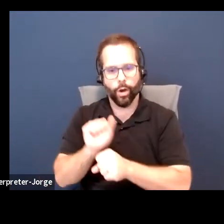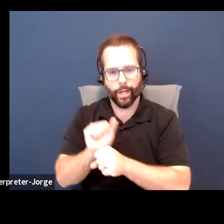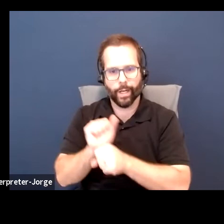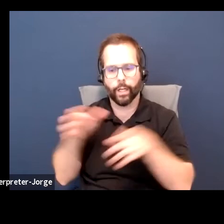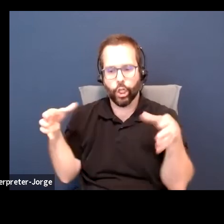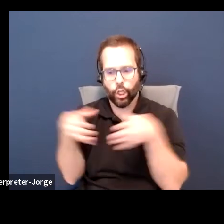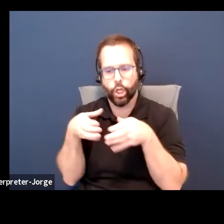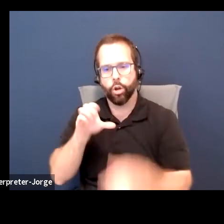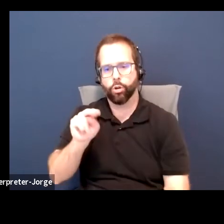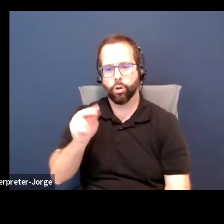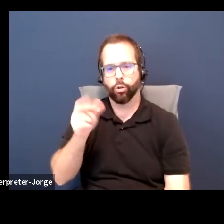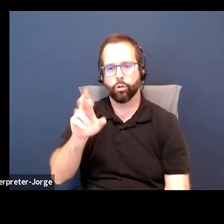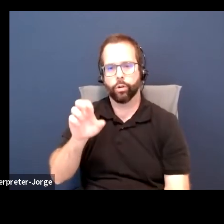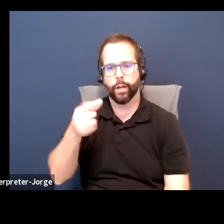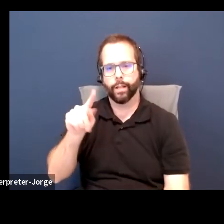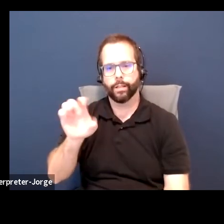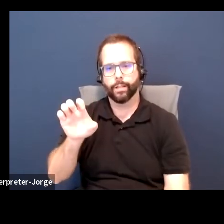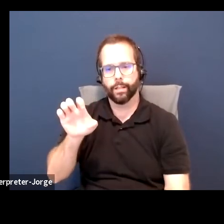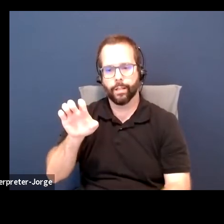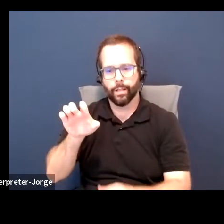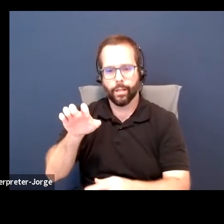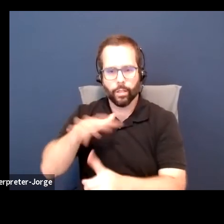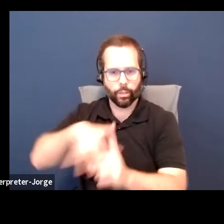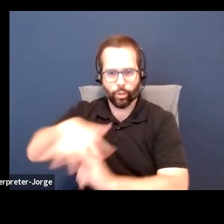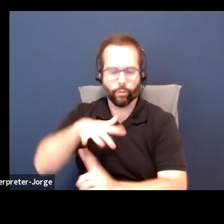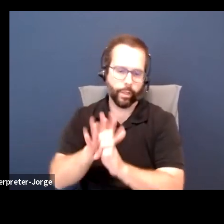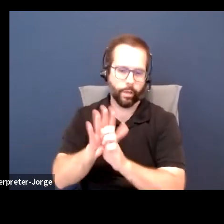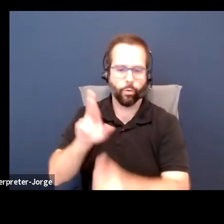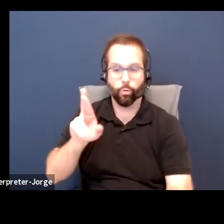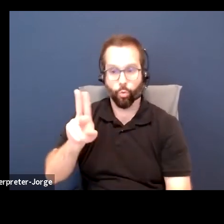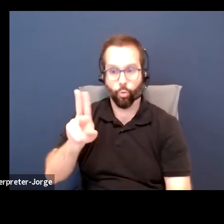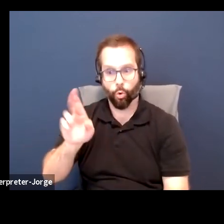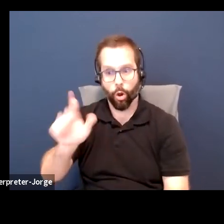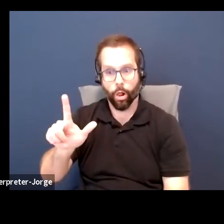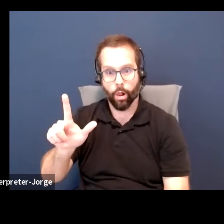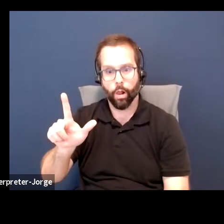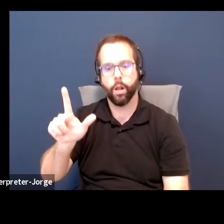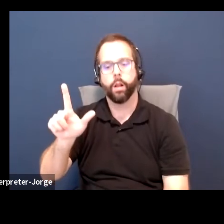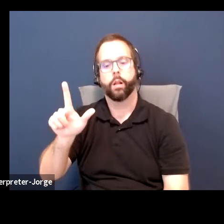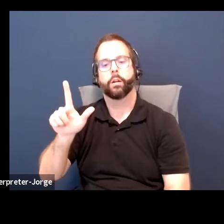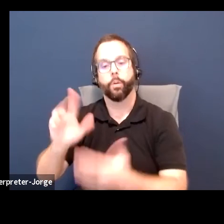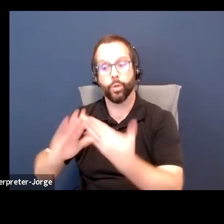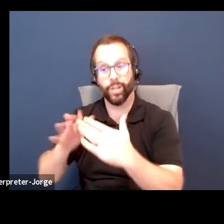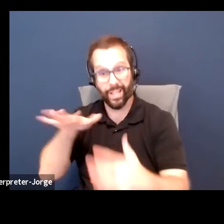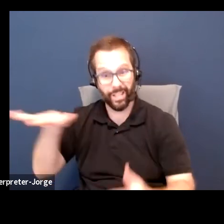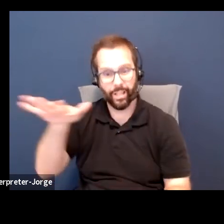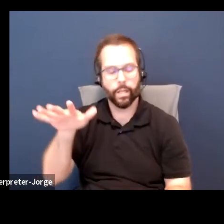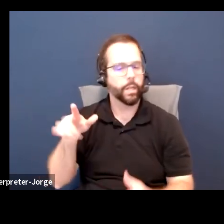those in rural communities, are still vaccinated at alarmingly low